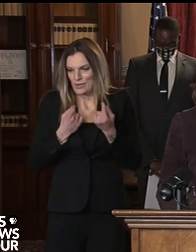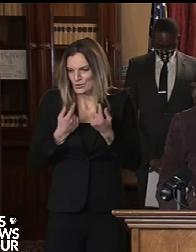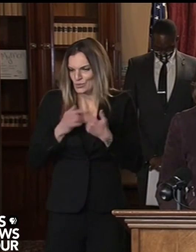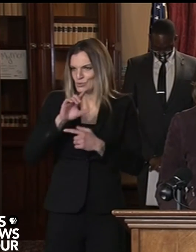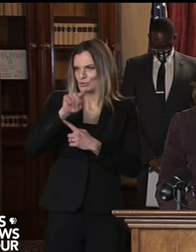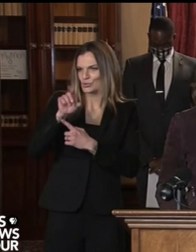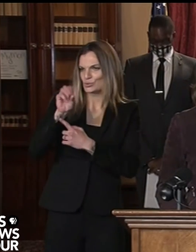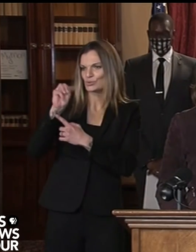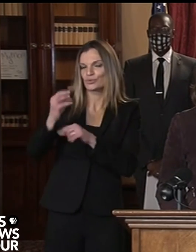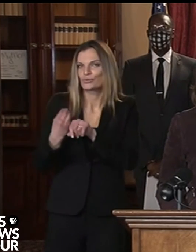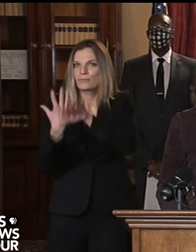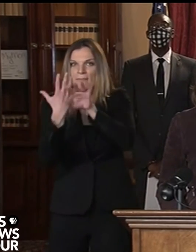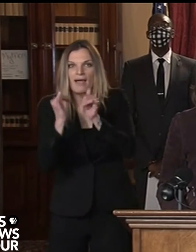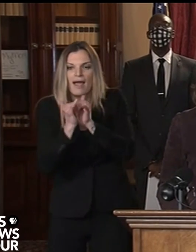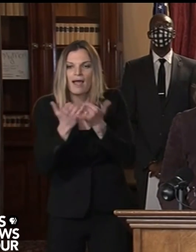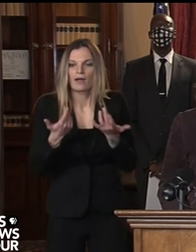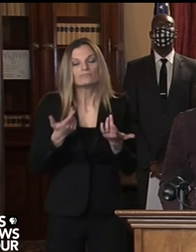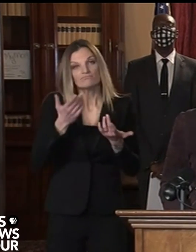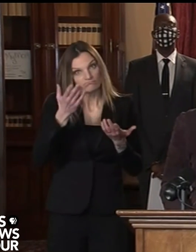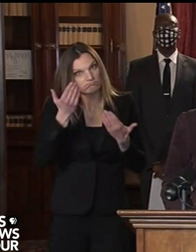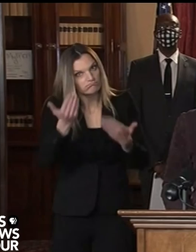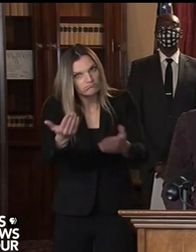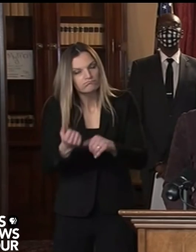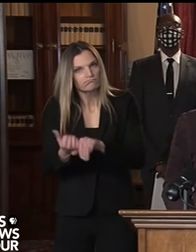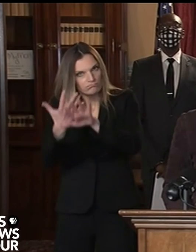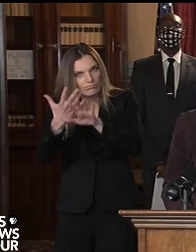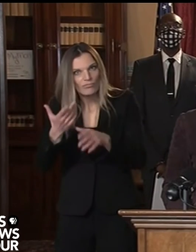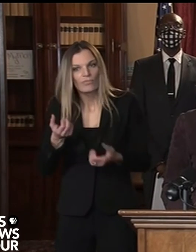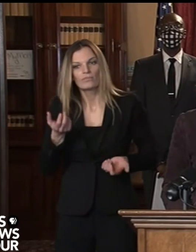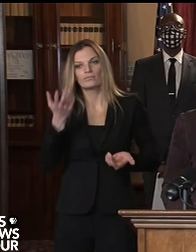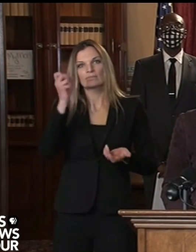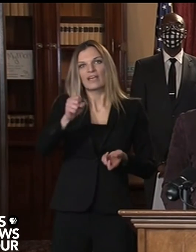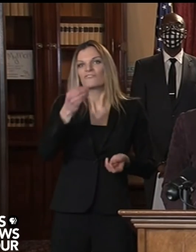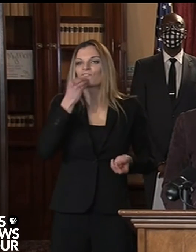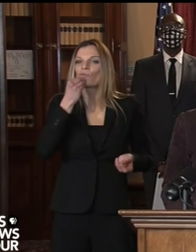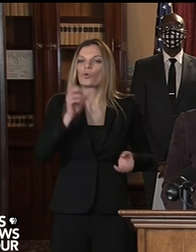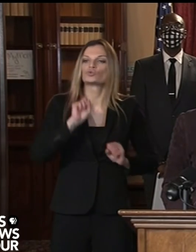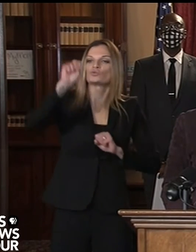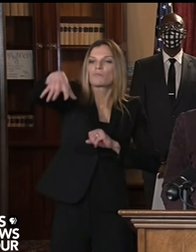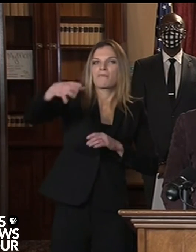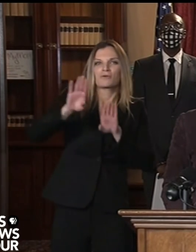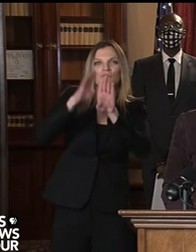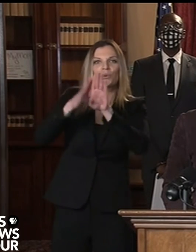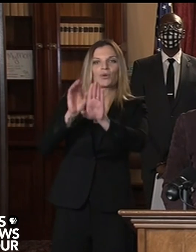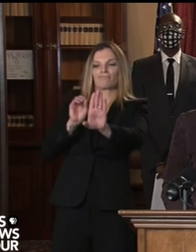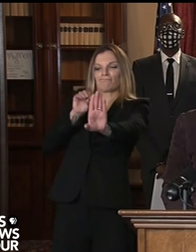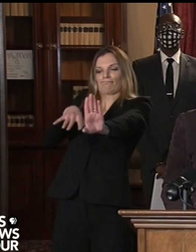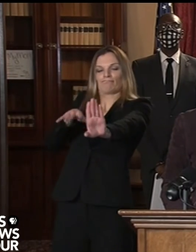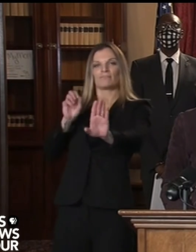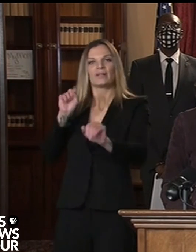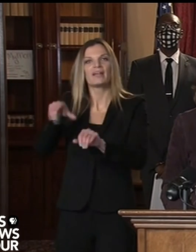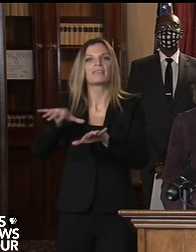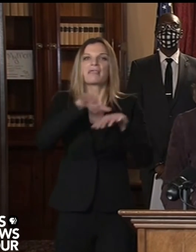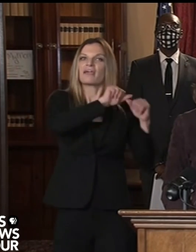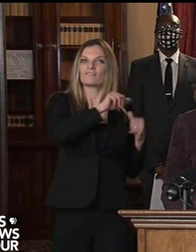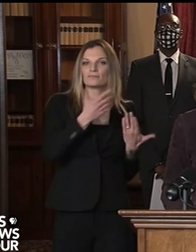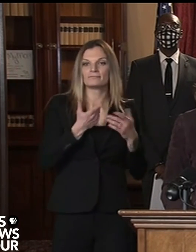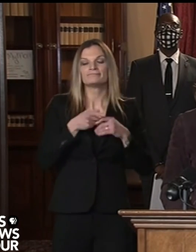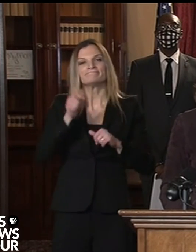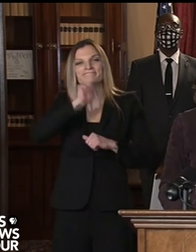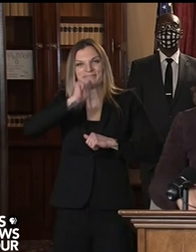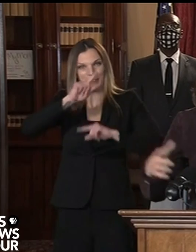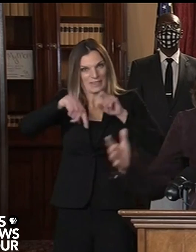drop off meals so you don't combine households in enclosed settings. How can we get through this Christmas season so next